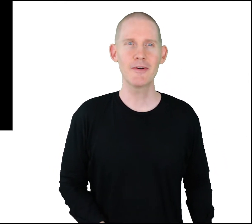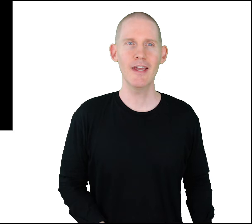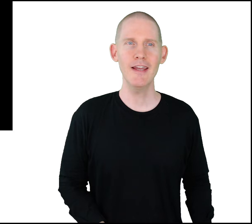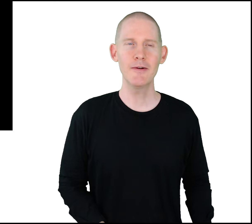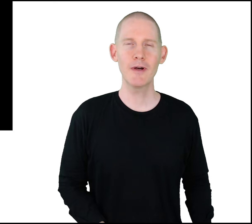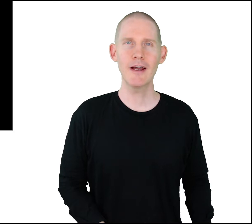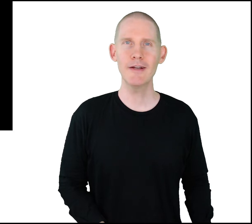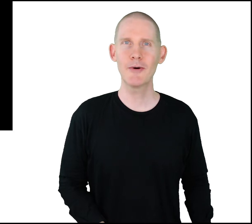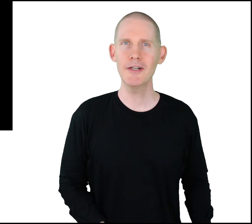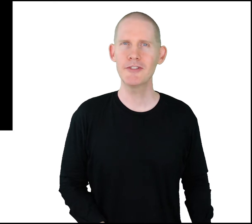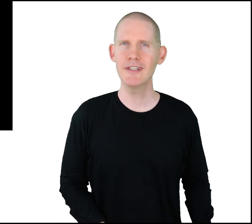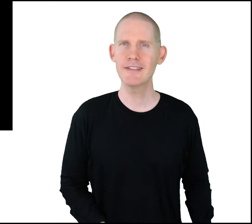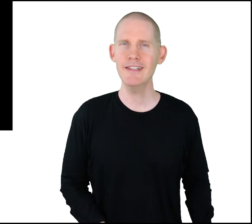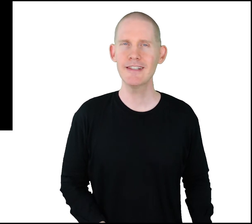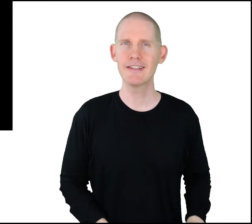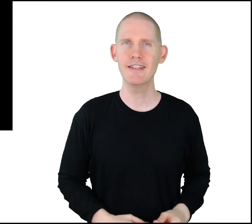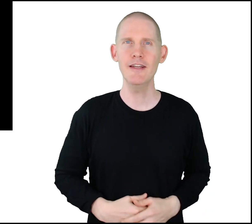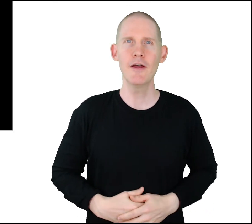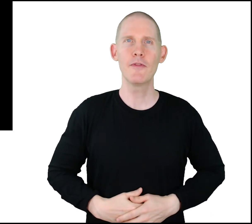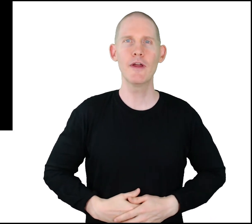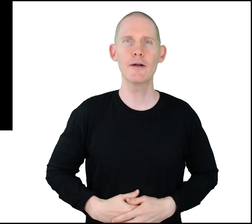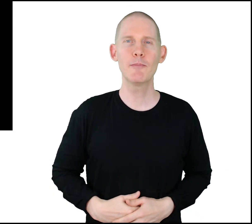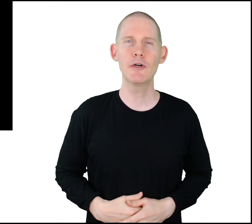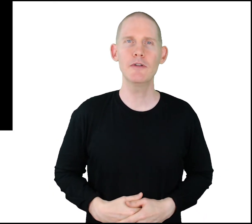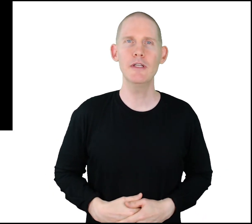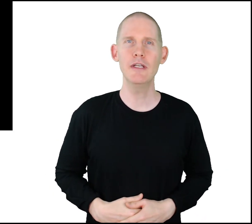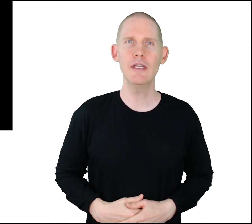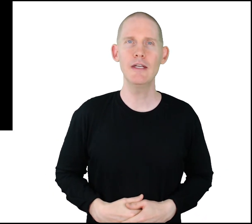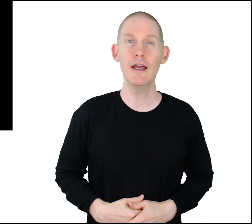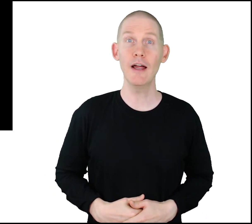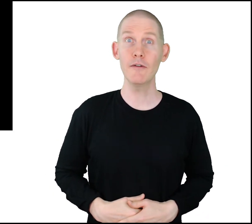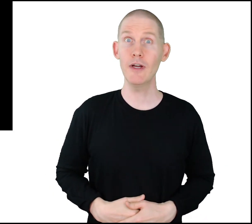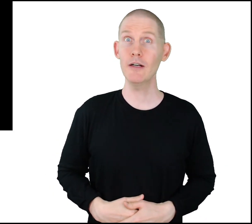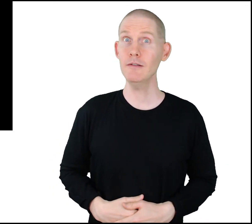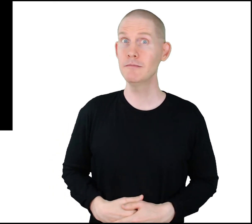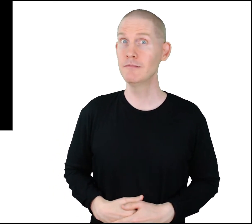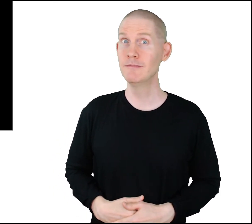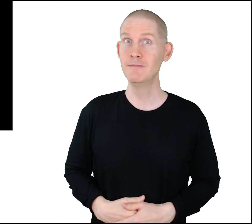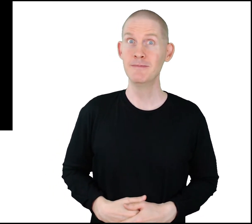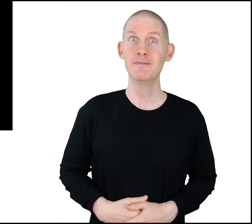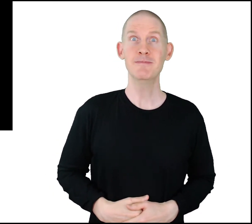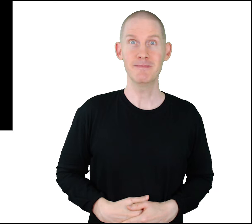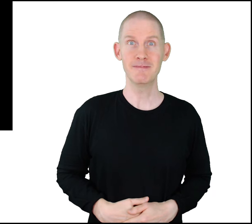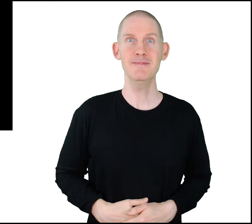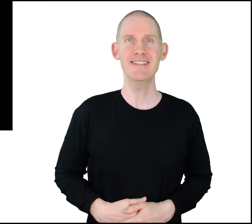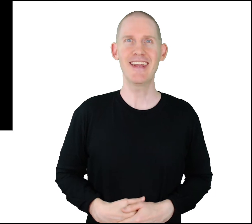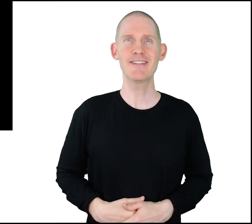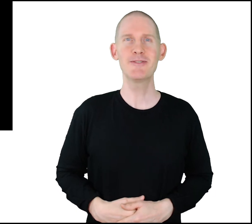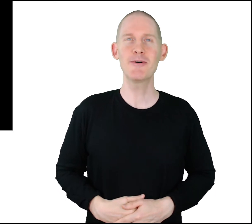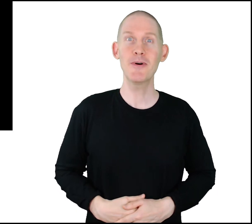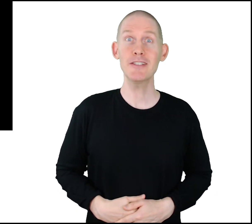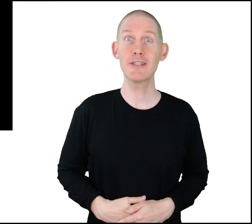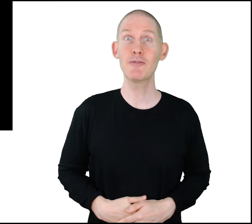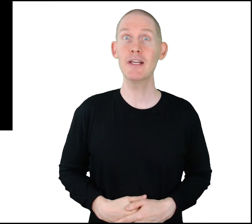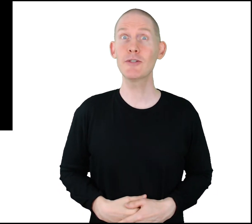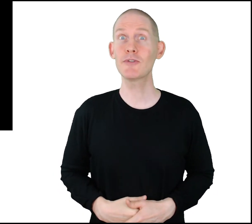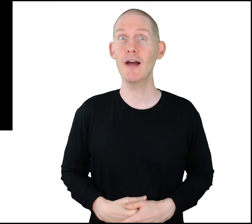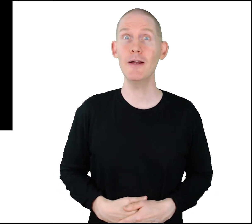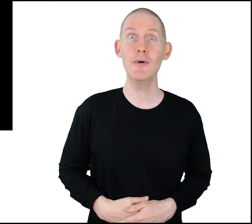Okay, what kind of question is it? Let's see. Their building need elevator? Yes, no question. Raise those eyebrows,